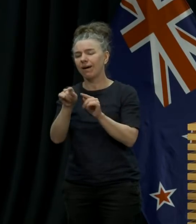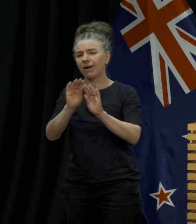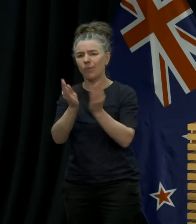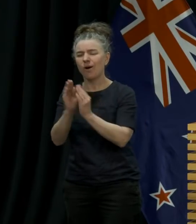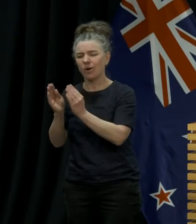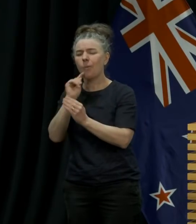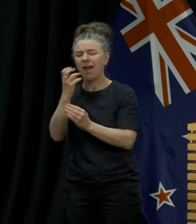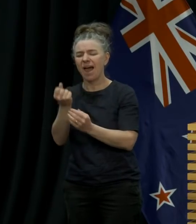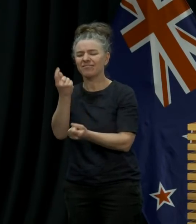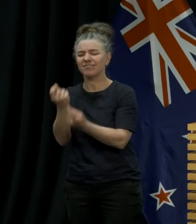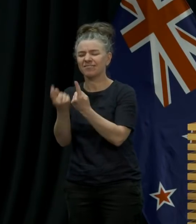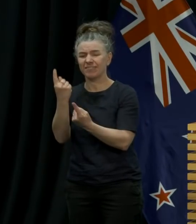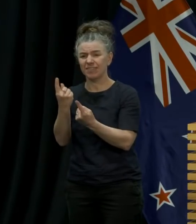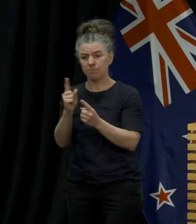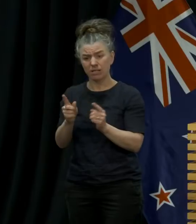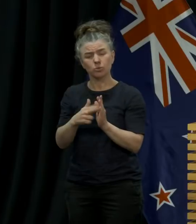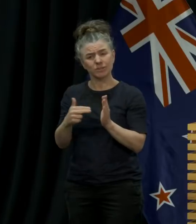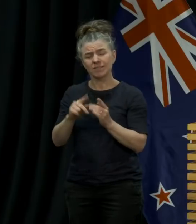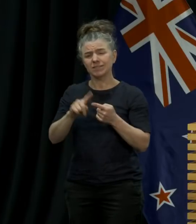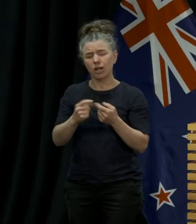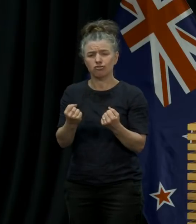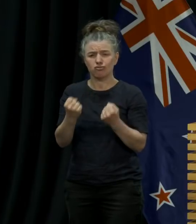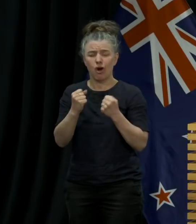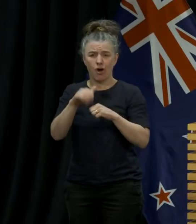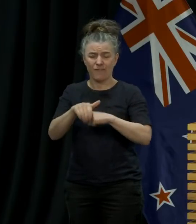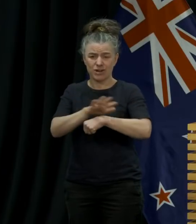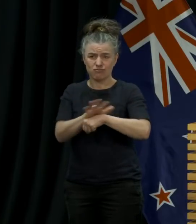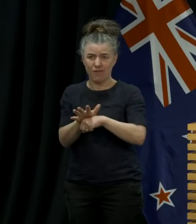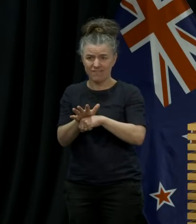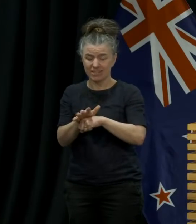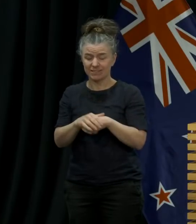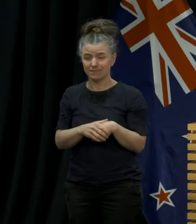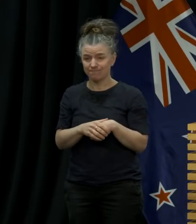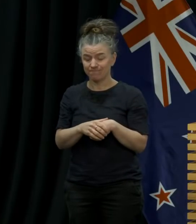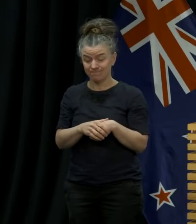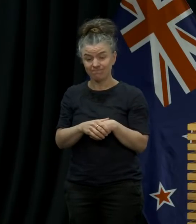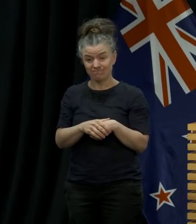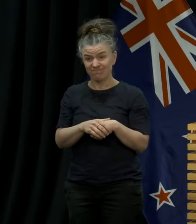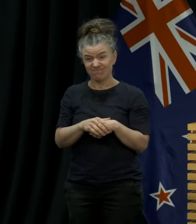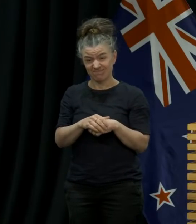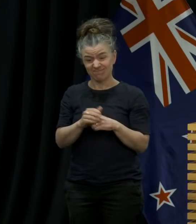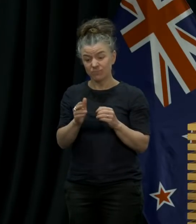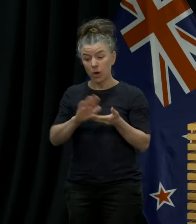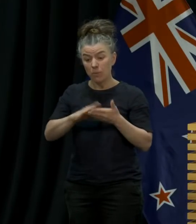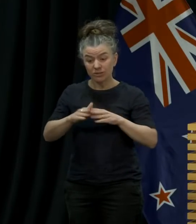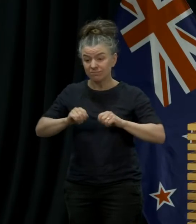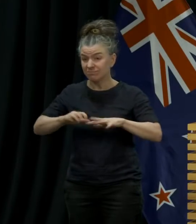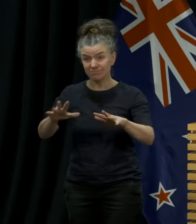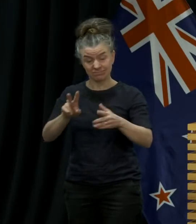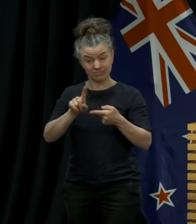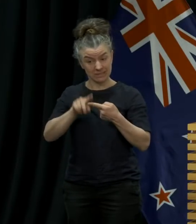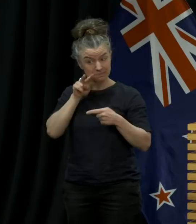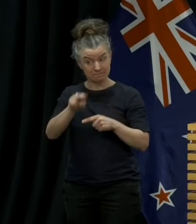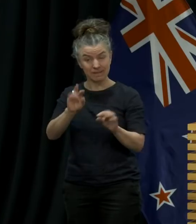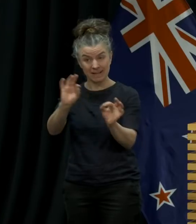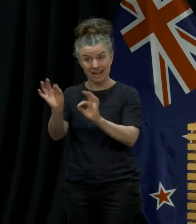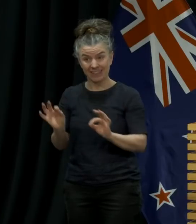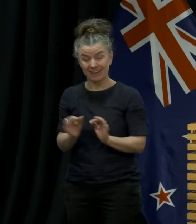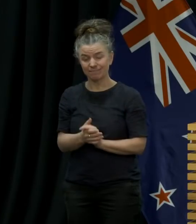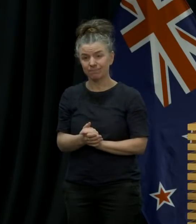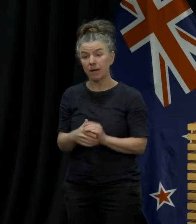fact that our contact tracing and testing has kicked in, and anyone who has in any way come near